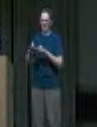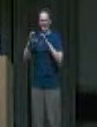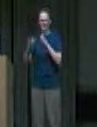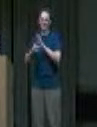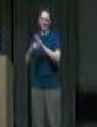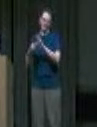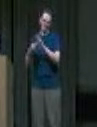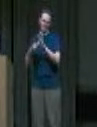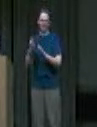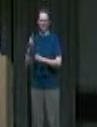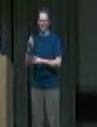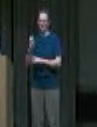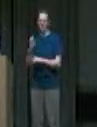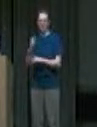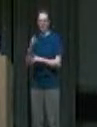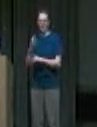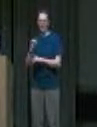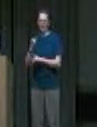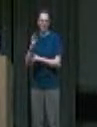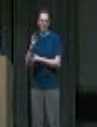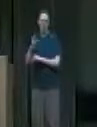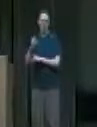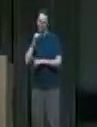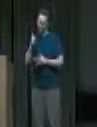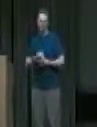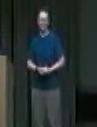as regulatory or hazardous.